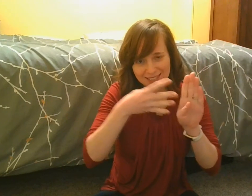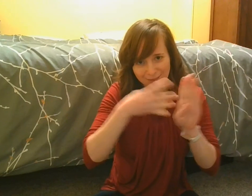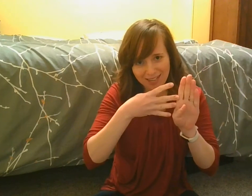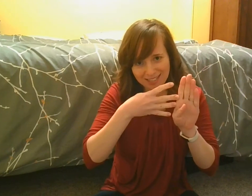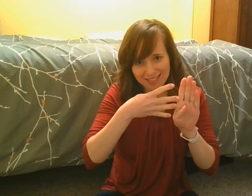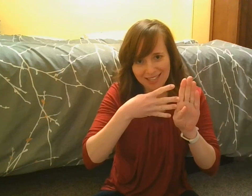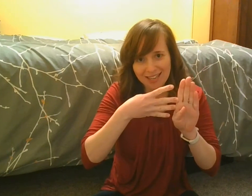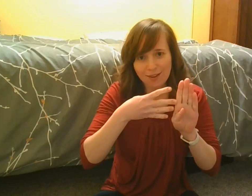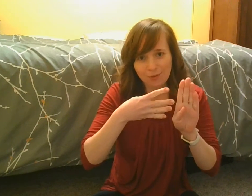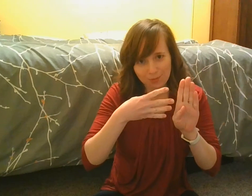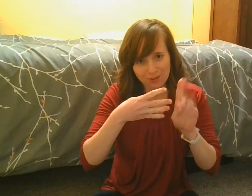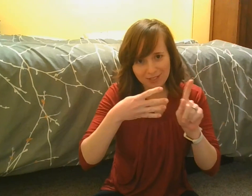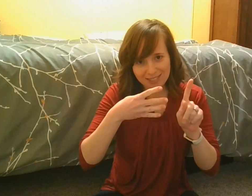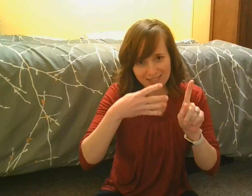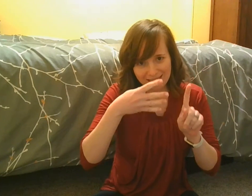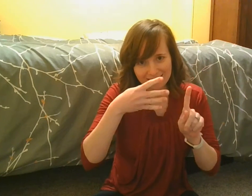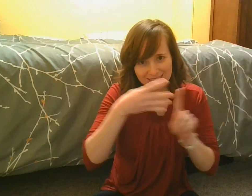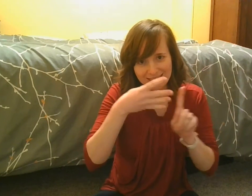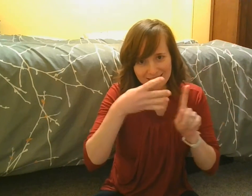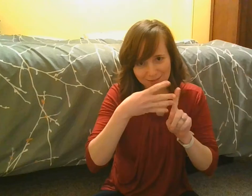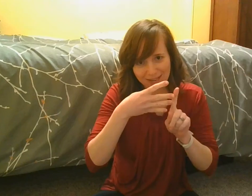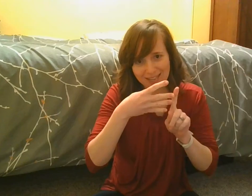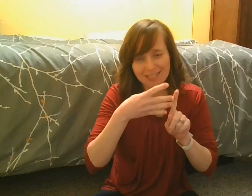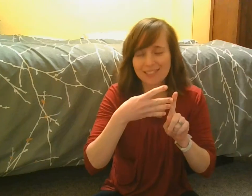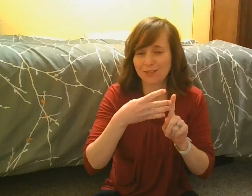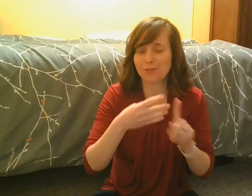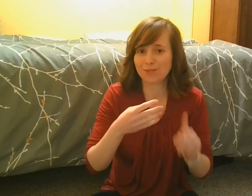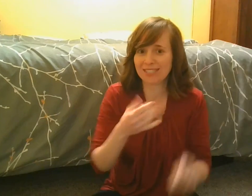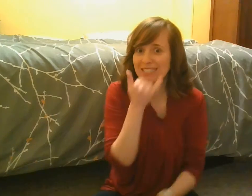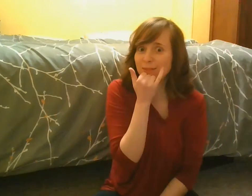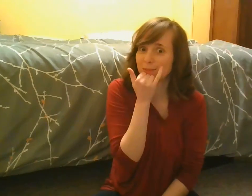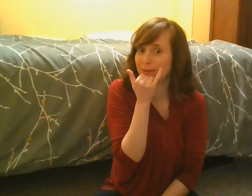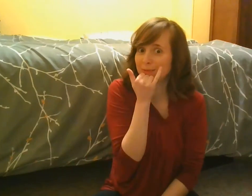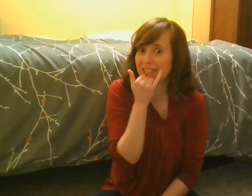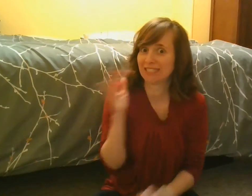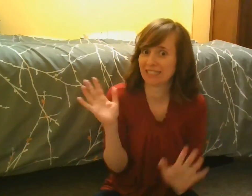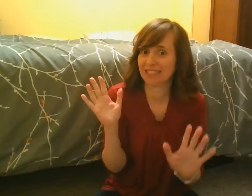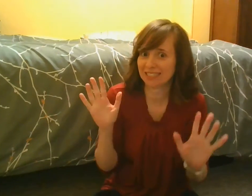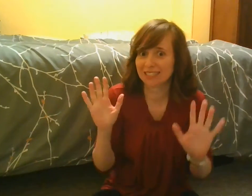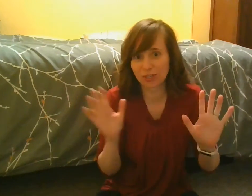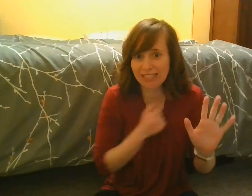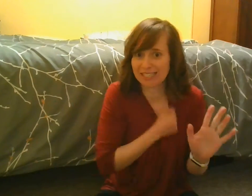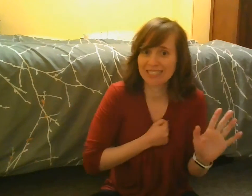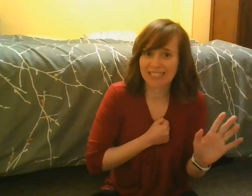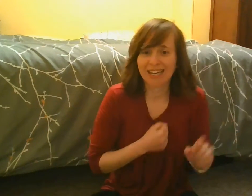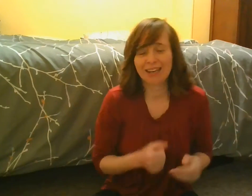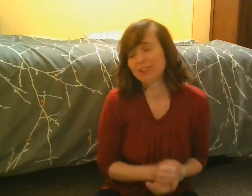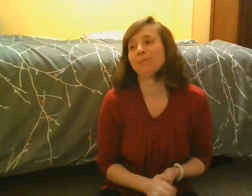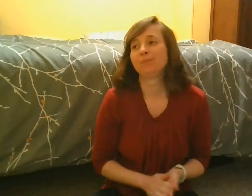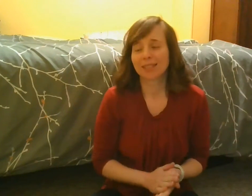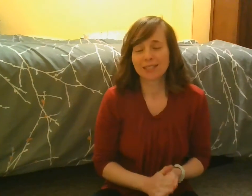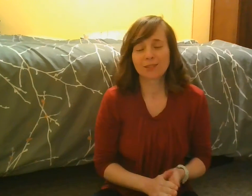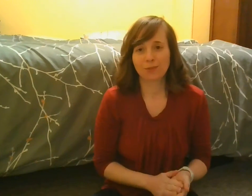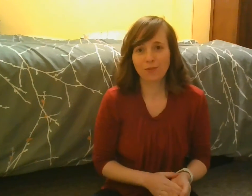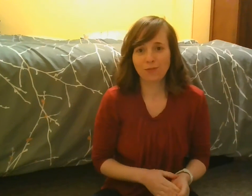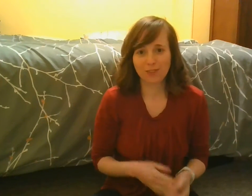way or cactus this way. So that was my bad. Sorry. So hopefully you'll